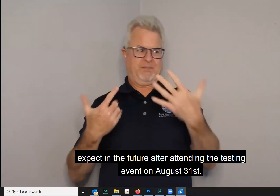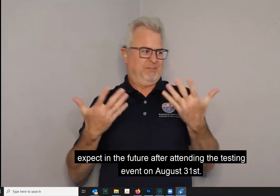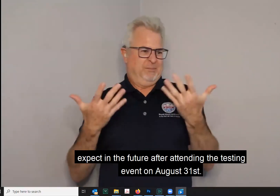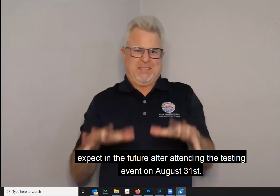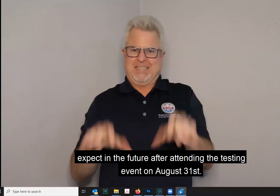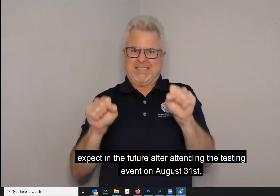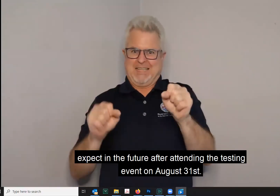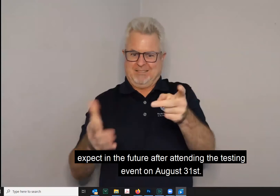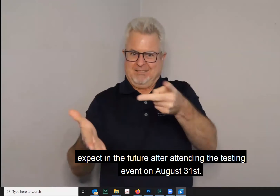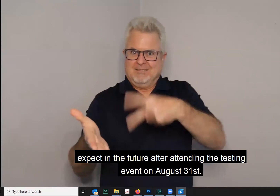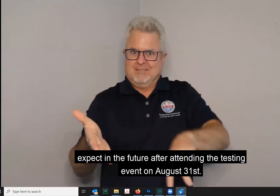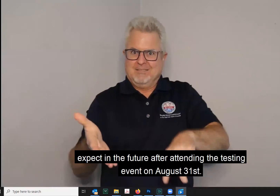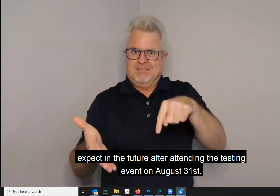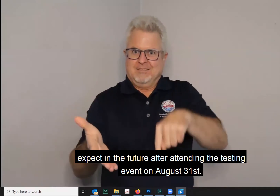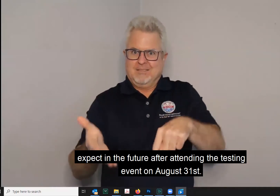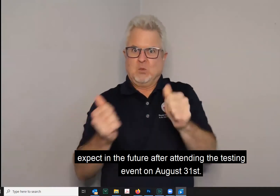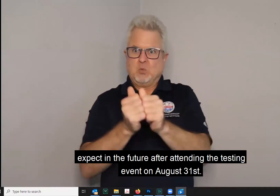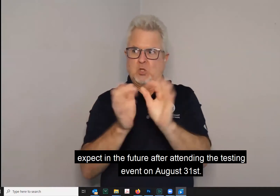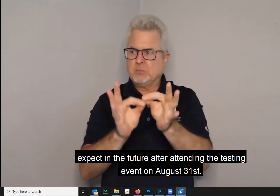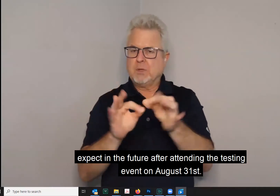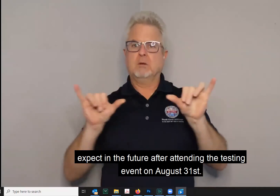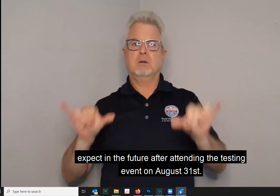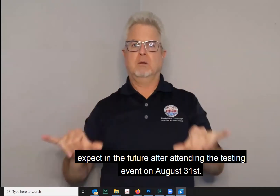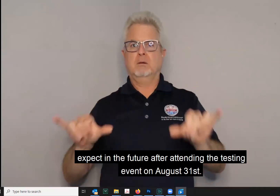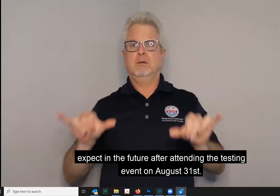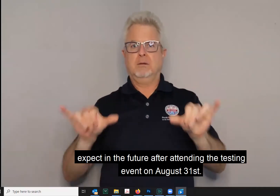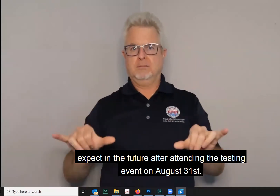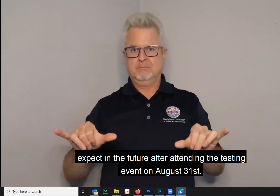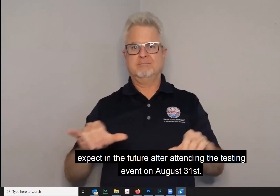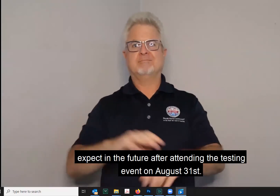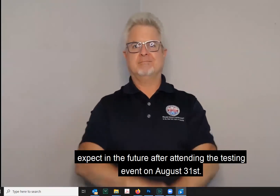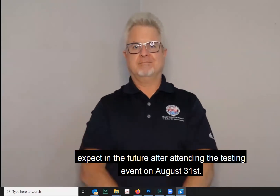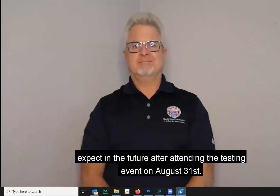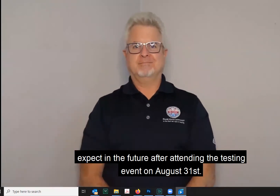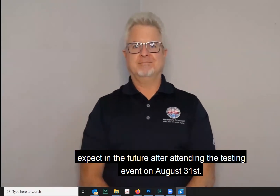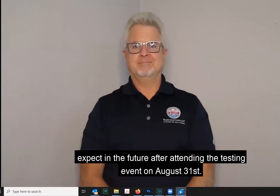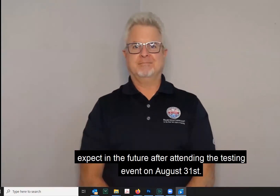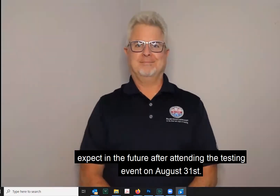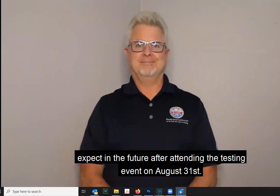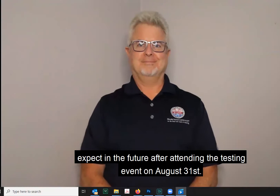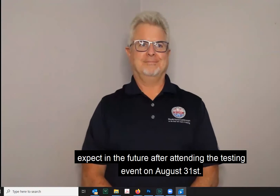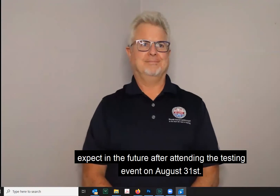comfortable knowing what to expect in the future after attending this testing event on the 31st.